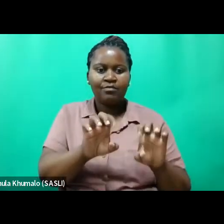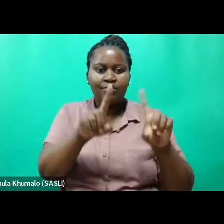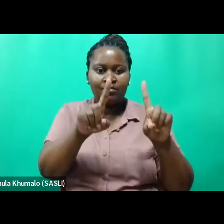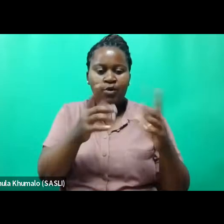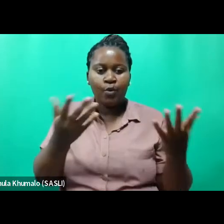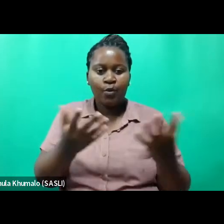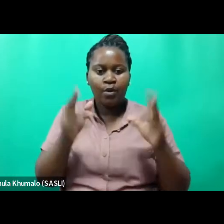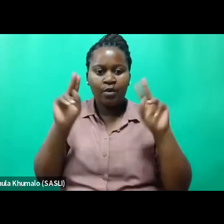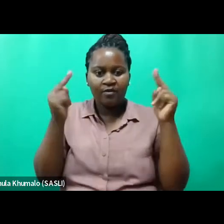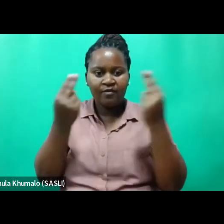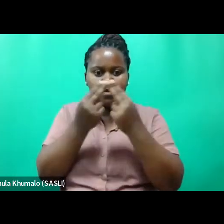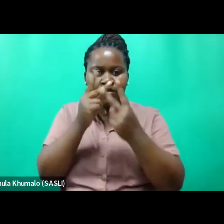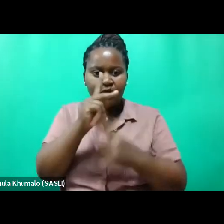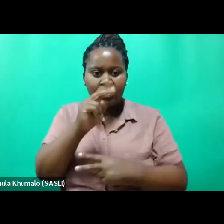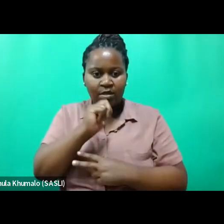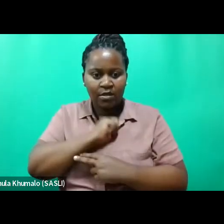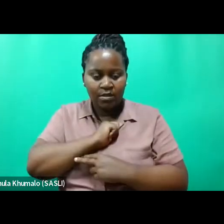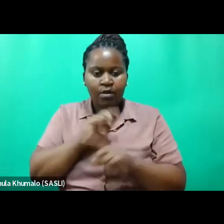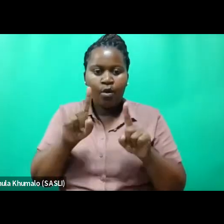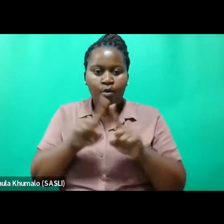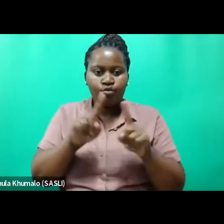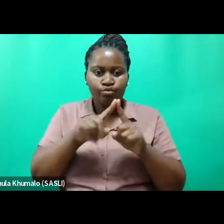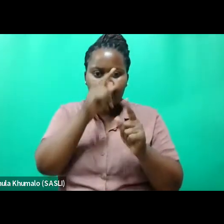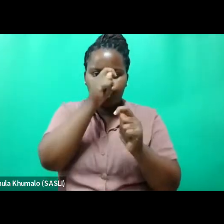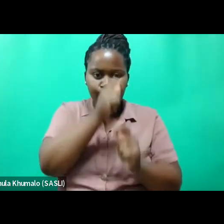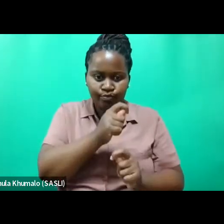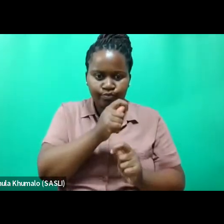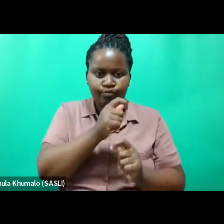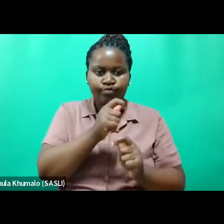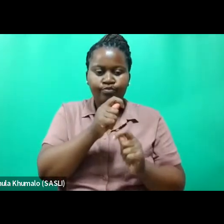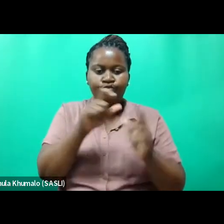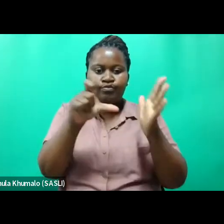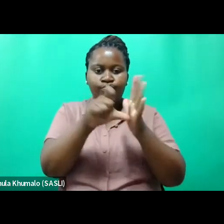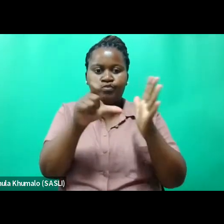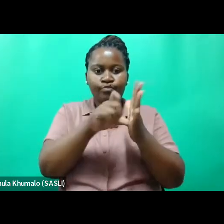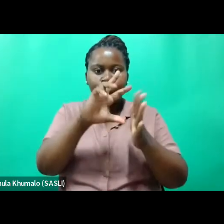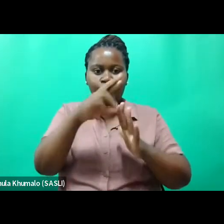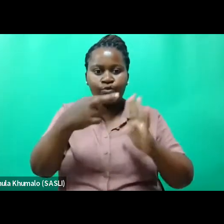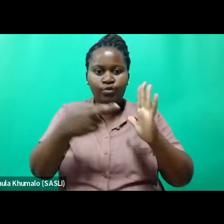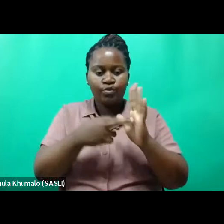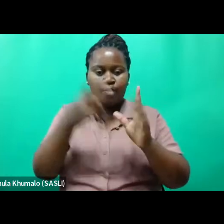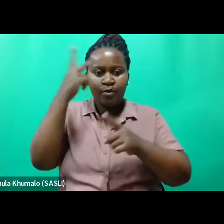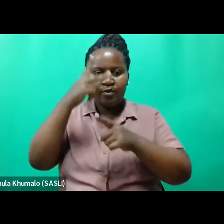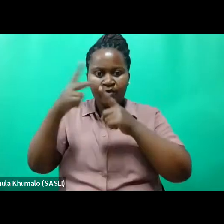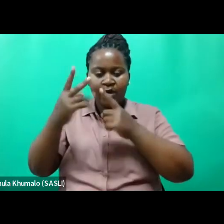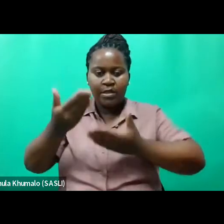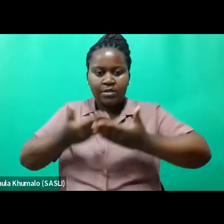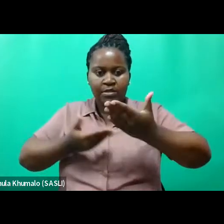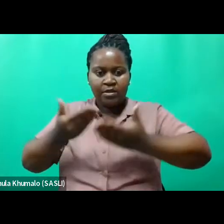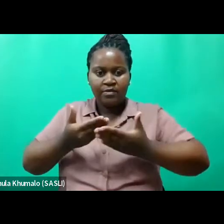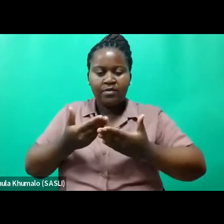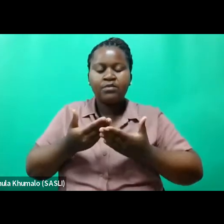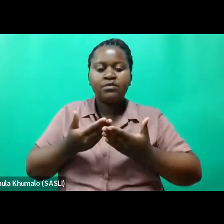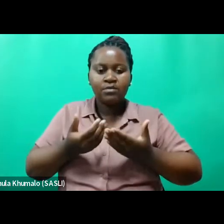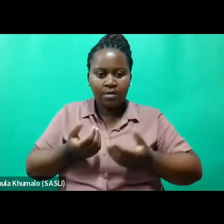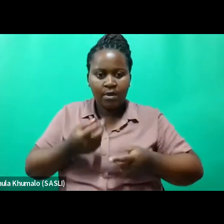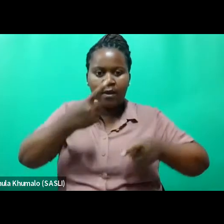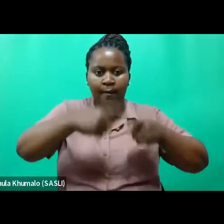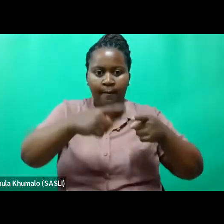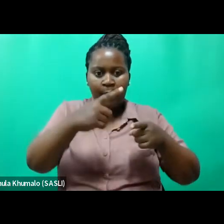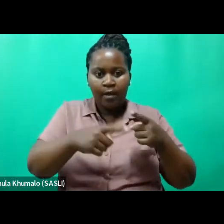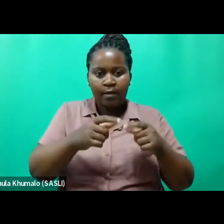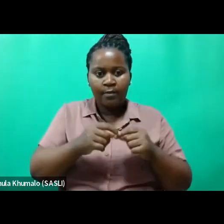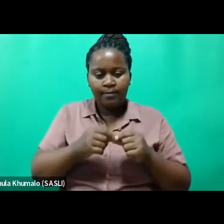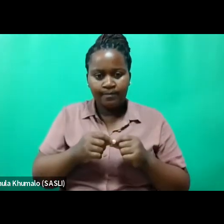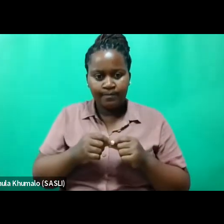UKZN, and also acknowledging the key role that professional services staff play in effecting this.